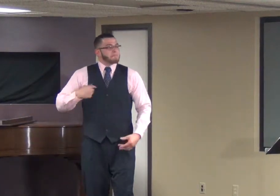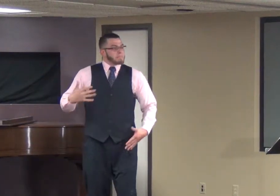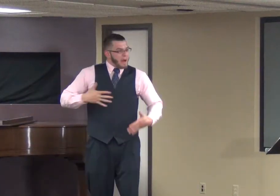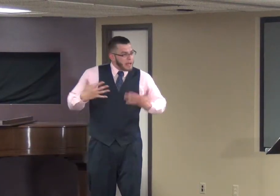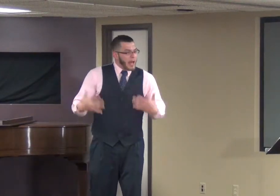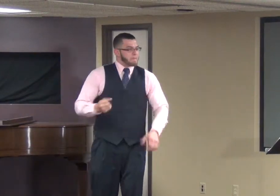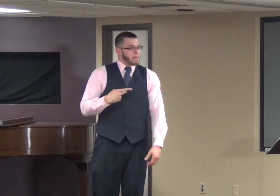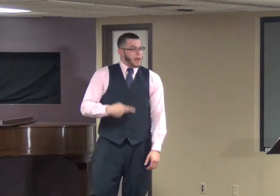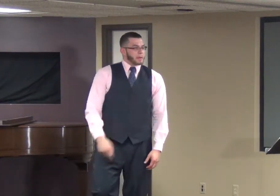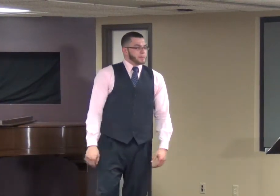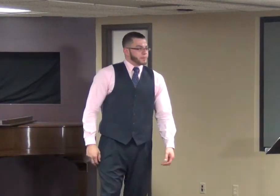me my life back.